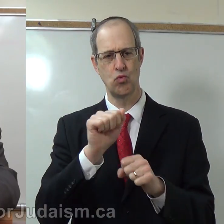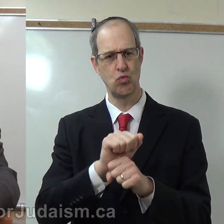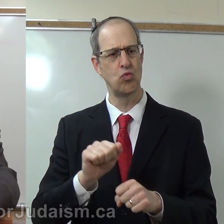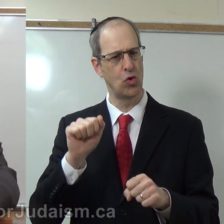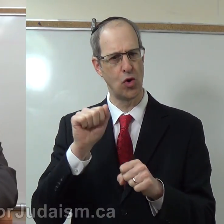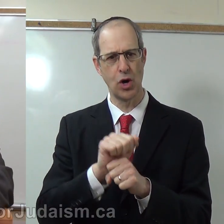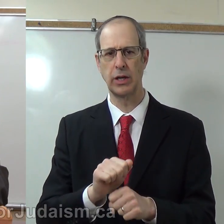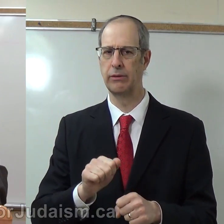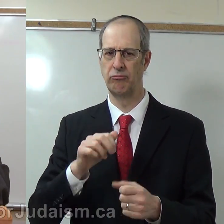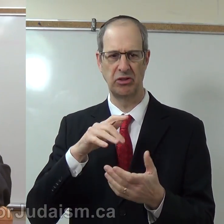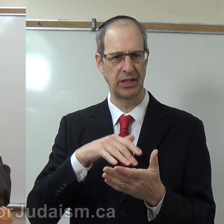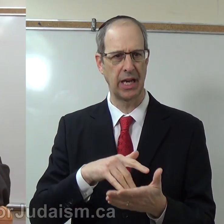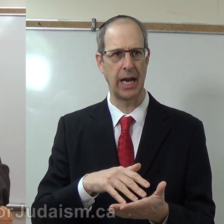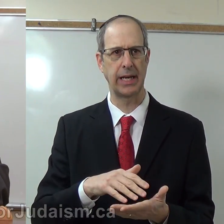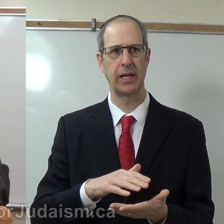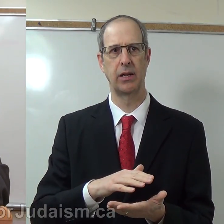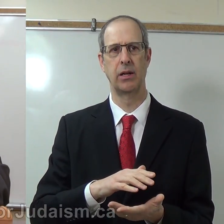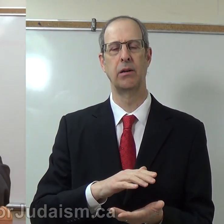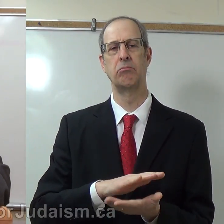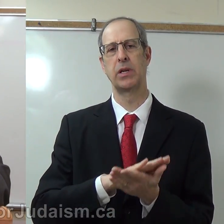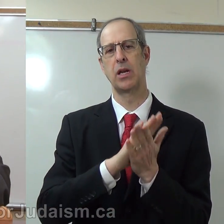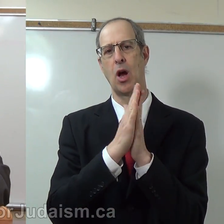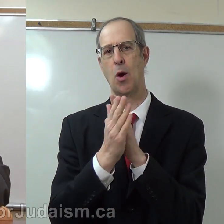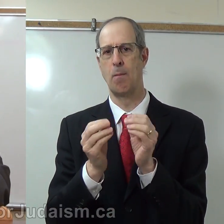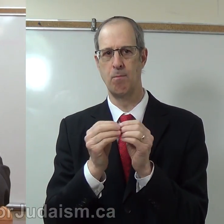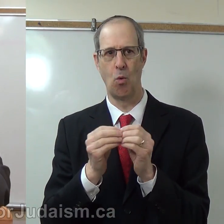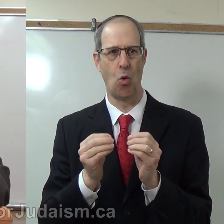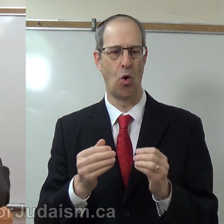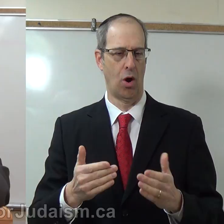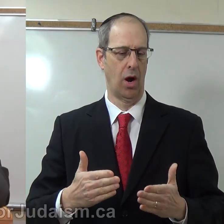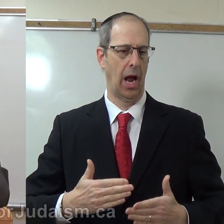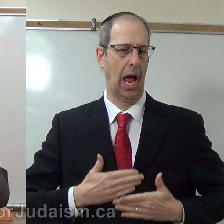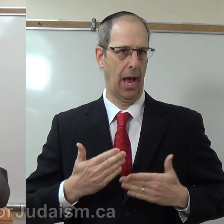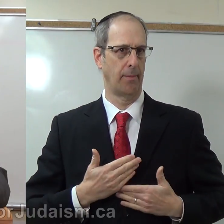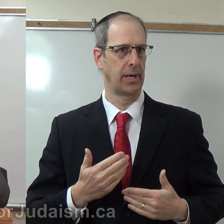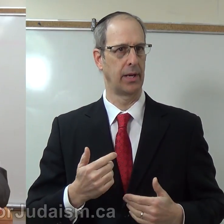towards having more happiness in our lives?